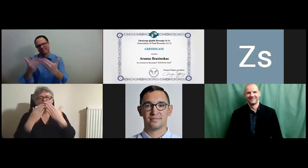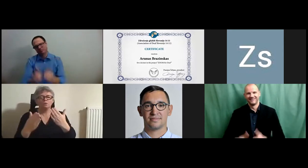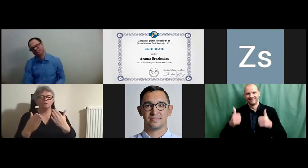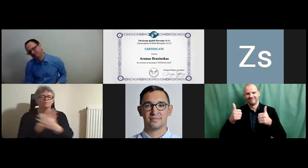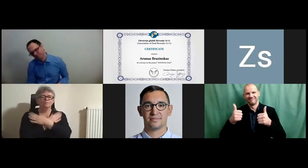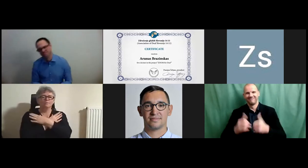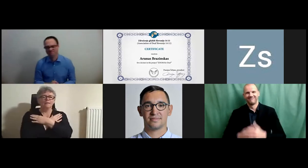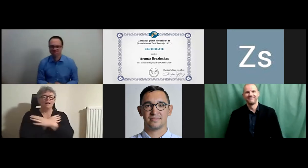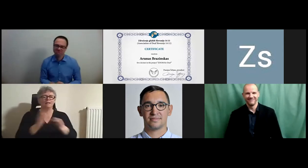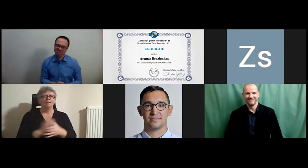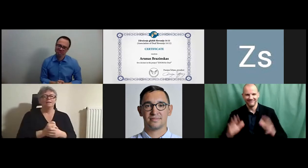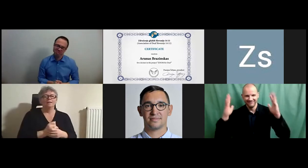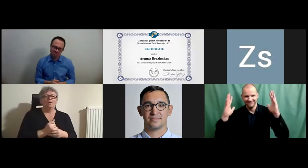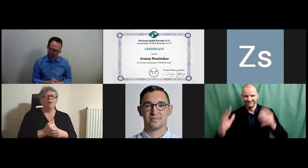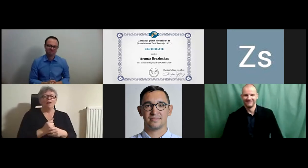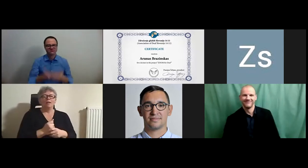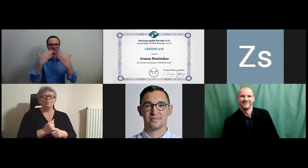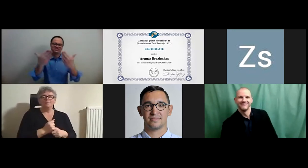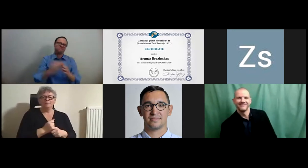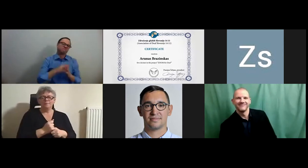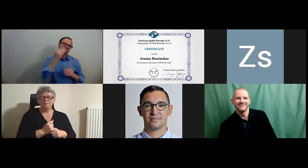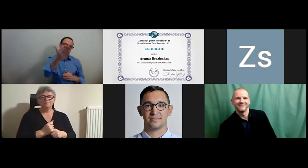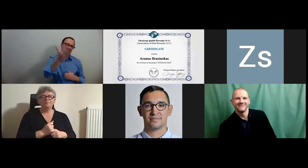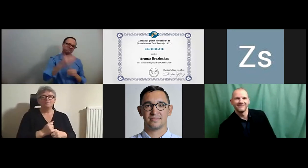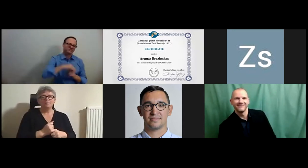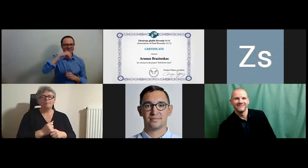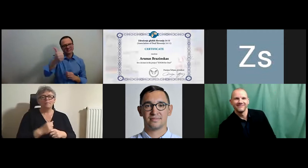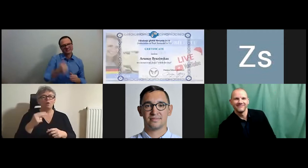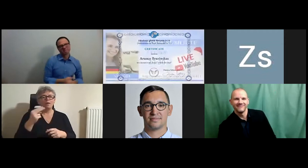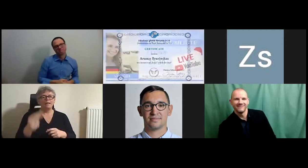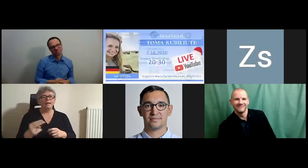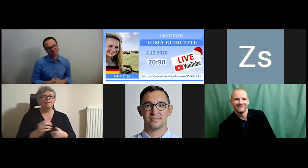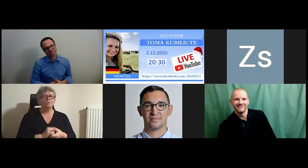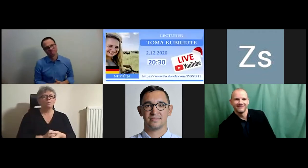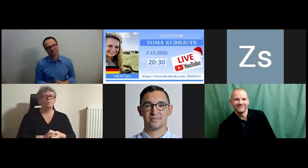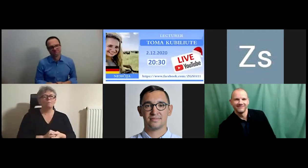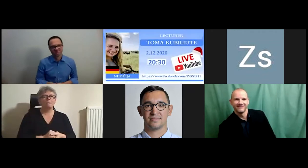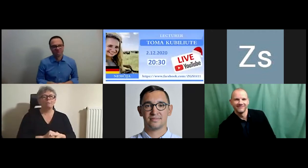sports. We've met so many times. I love your family. Our families have met. Thank you.